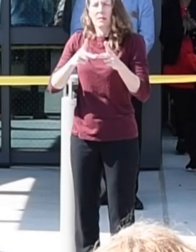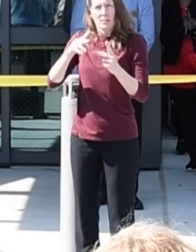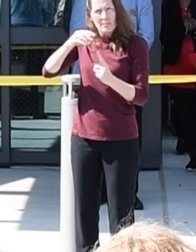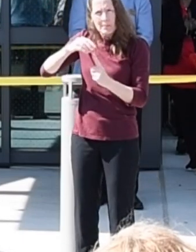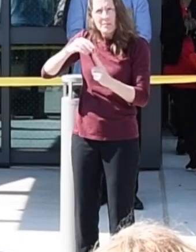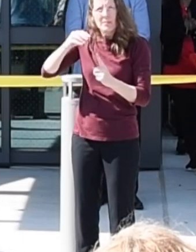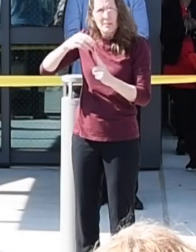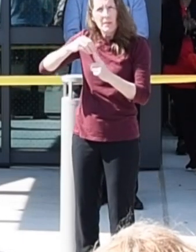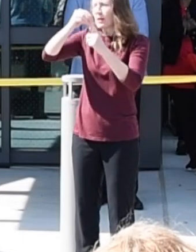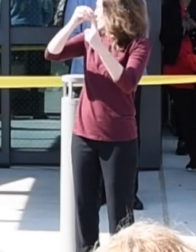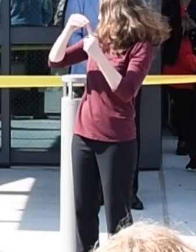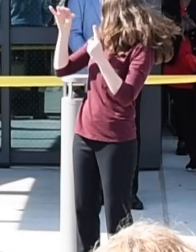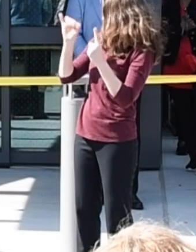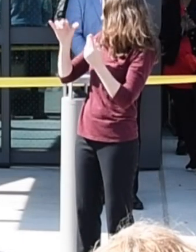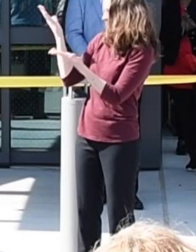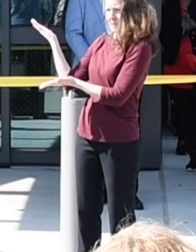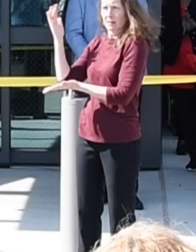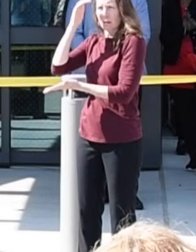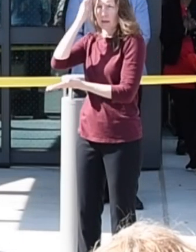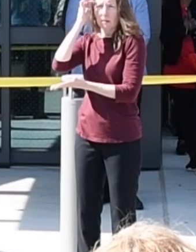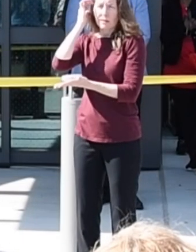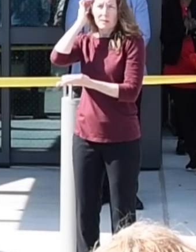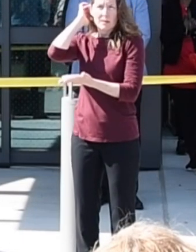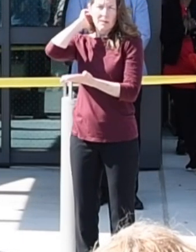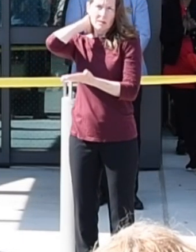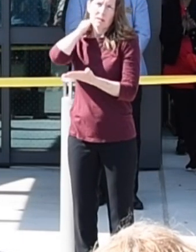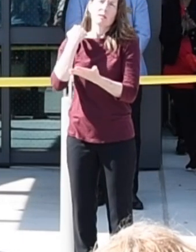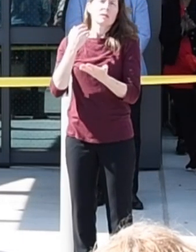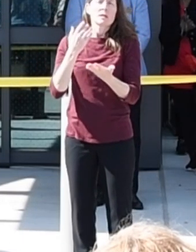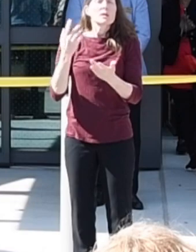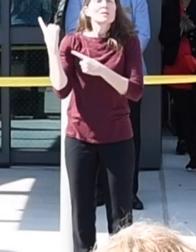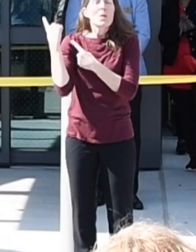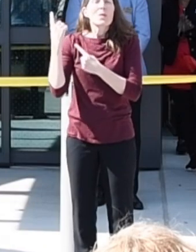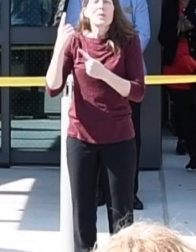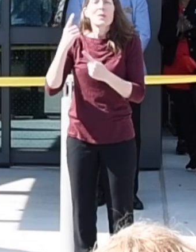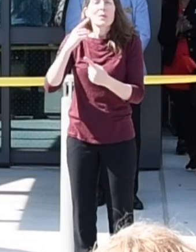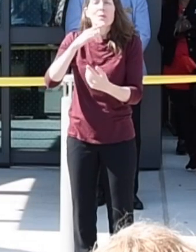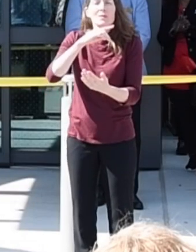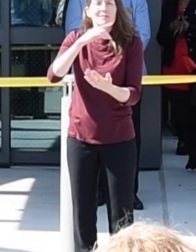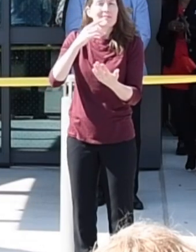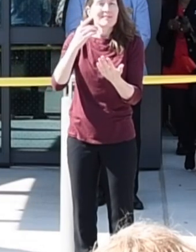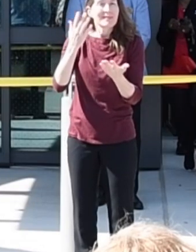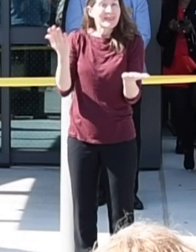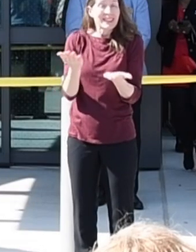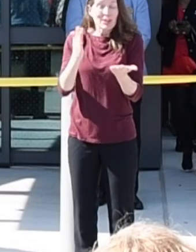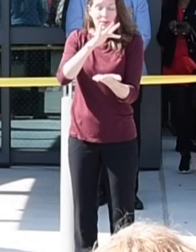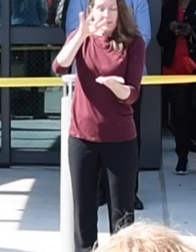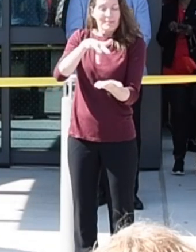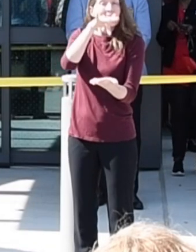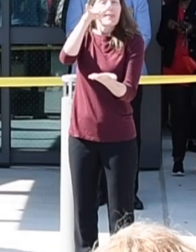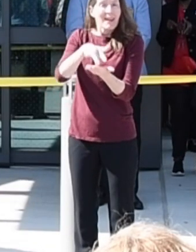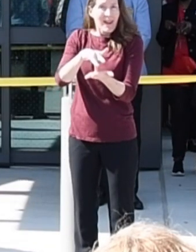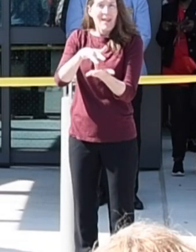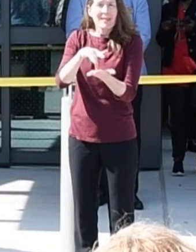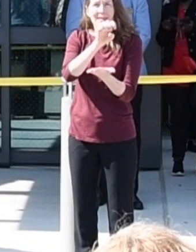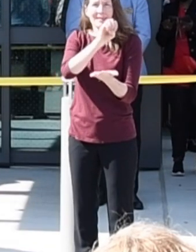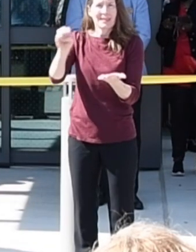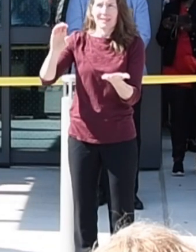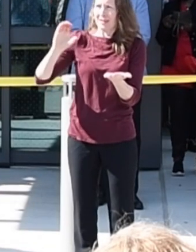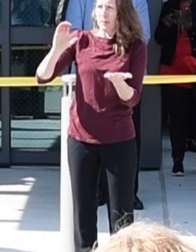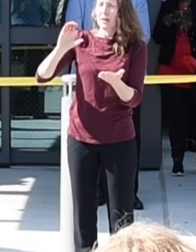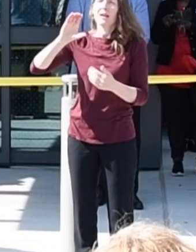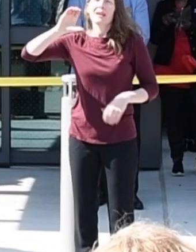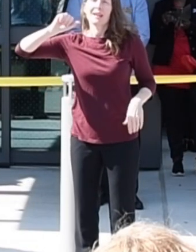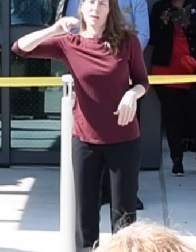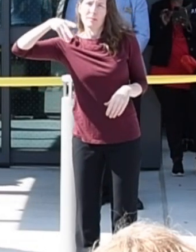and community building. Located right here in the middle of this newly established East Columbia campus, this